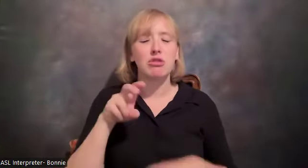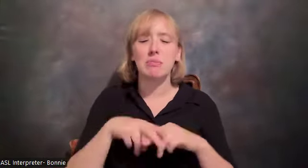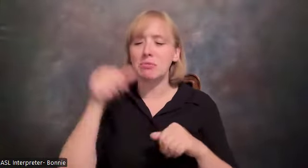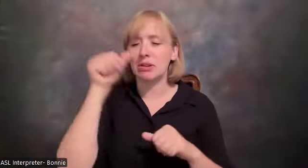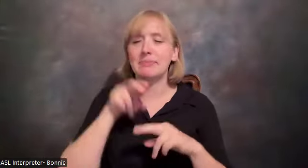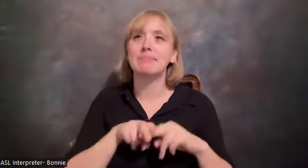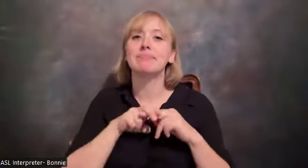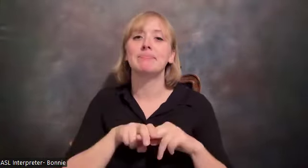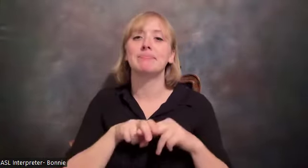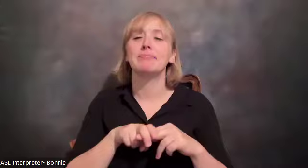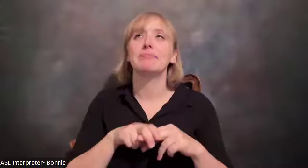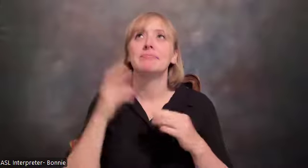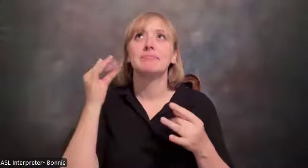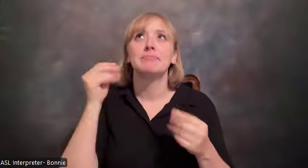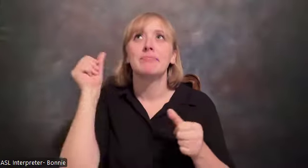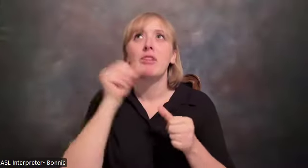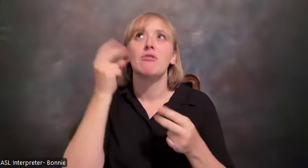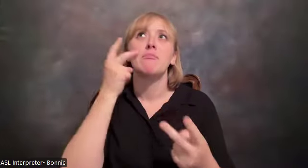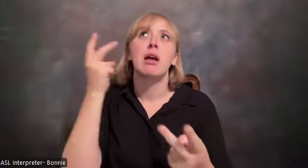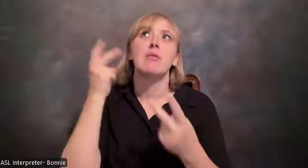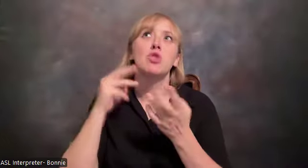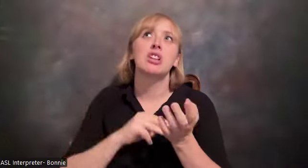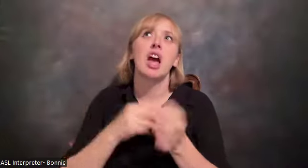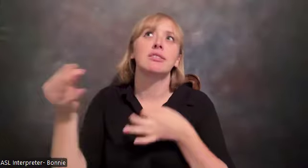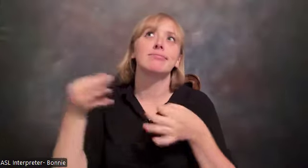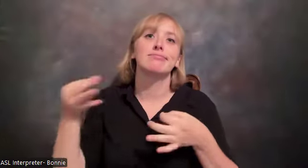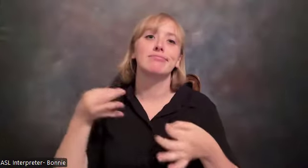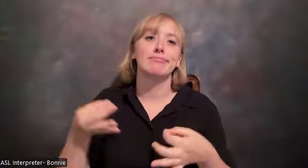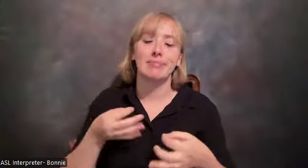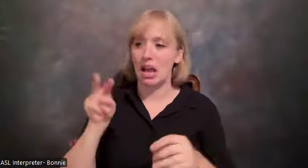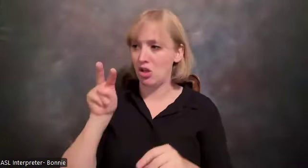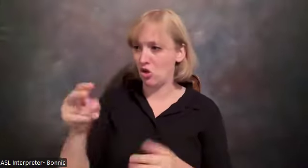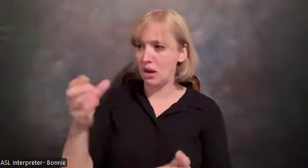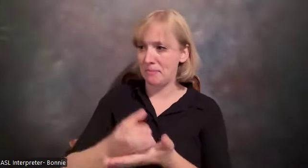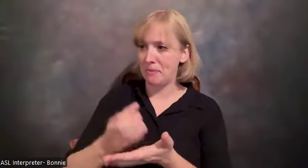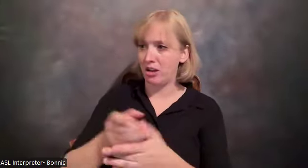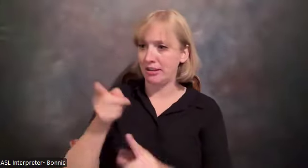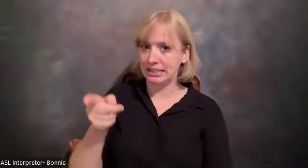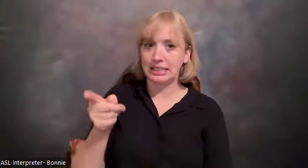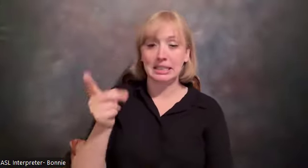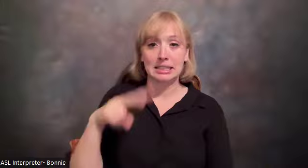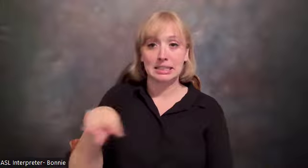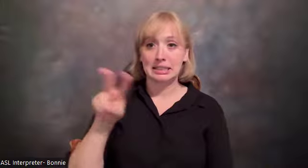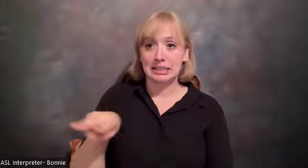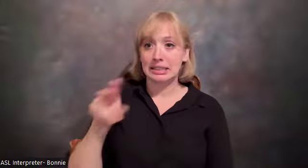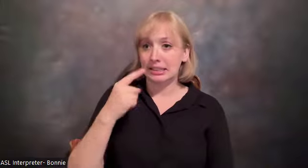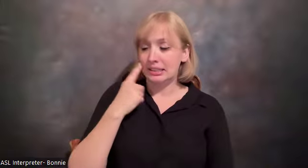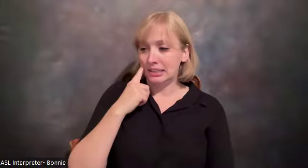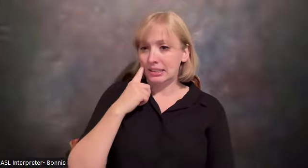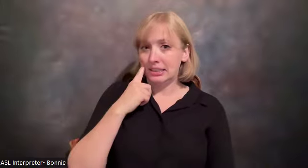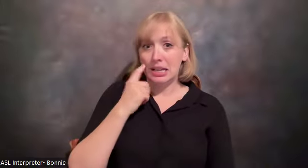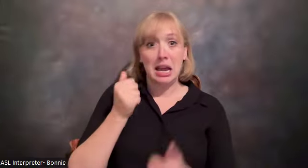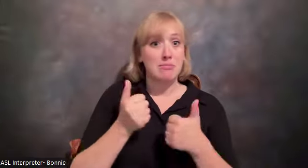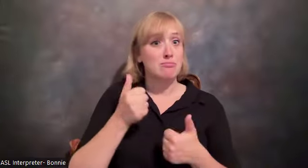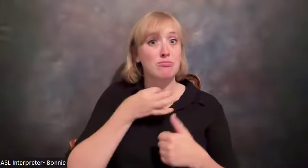the bed, recalling these instructions. And as I looked at the bottle, I thought, well, I wonder which